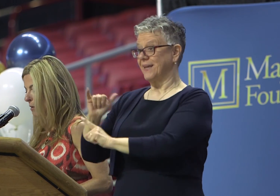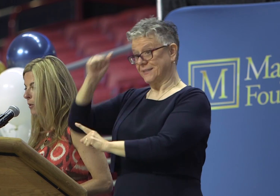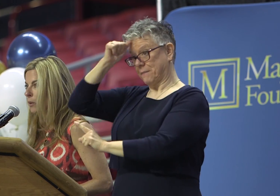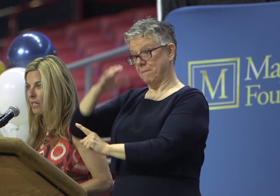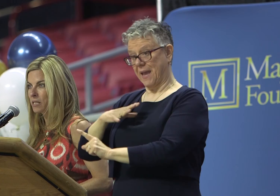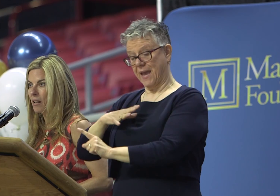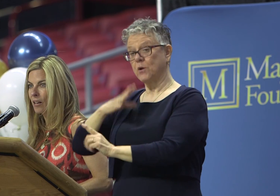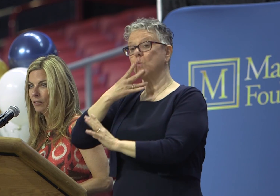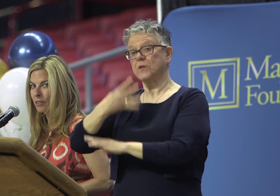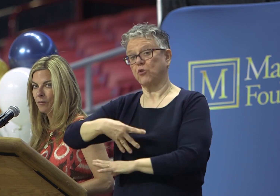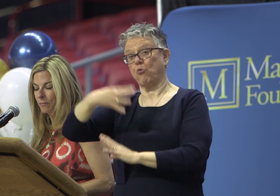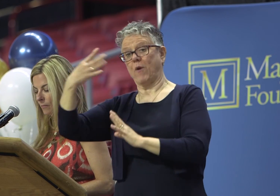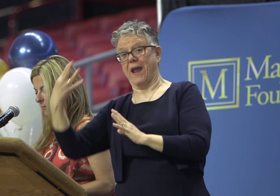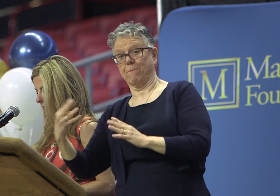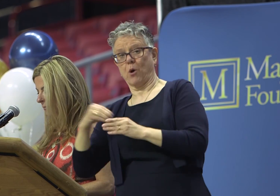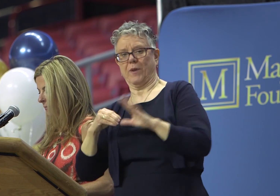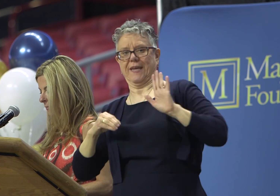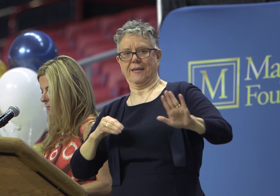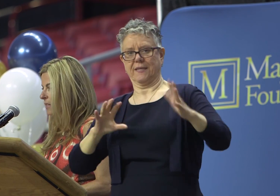a rainbow in his clouds.